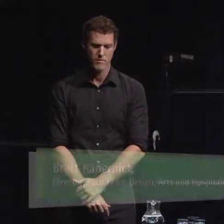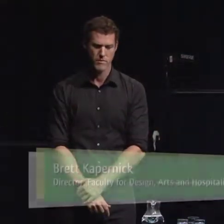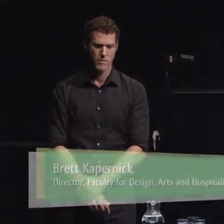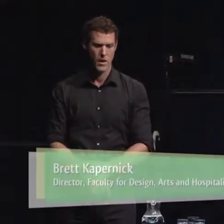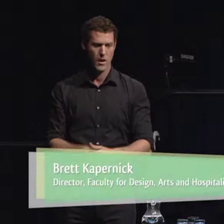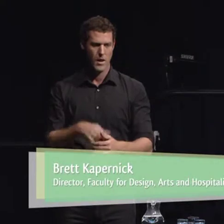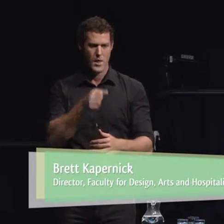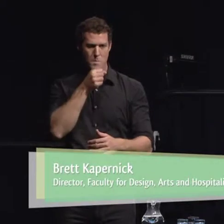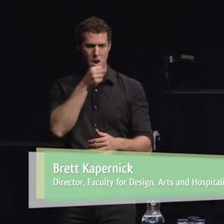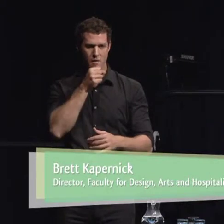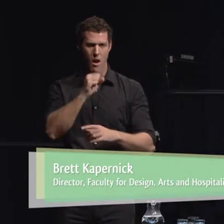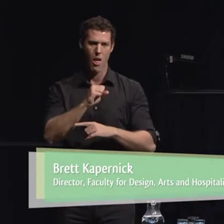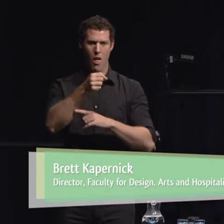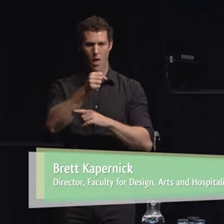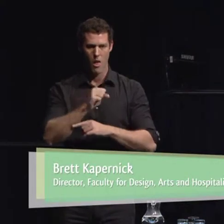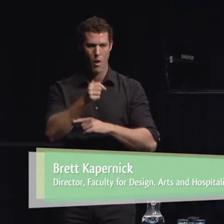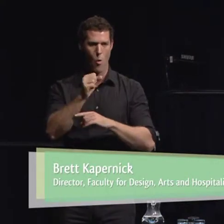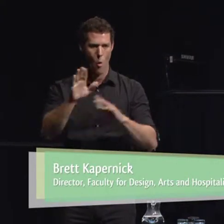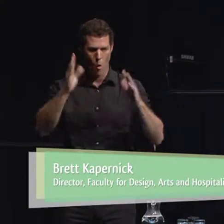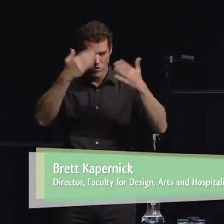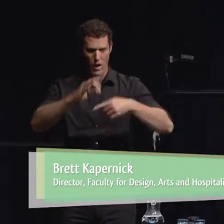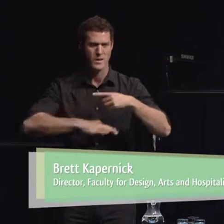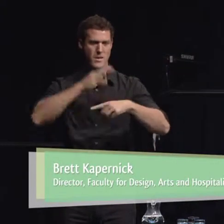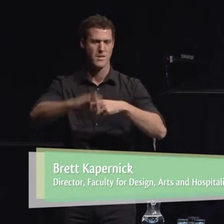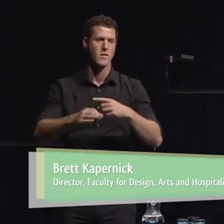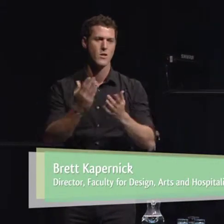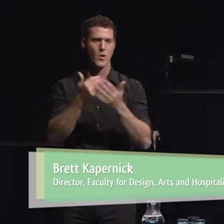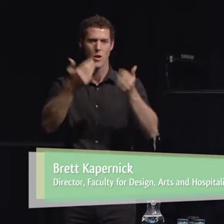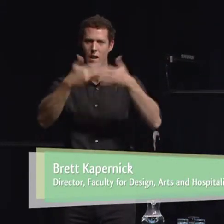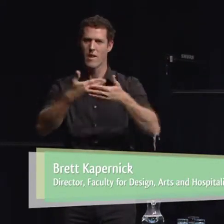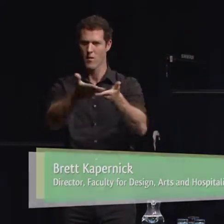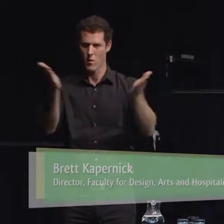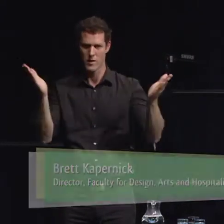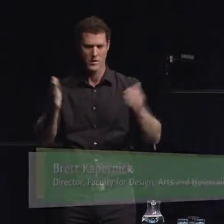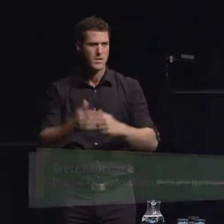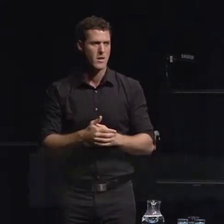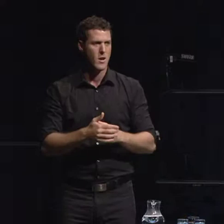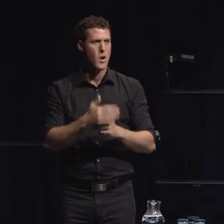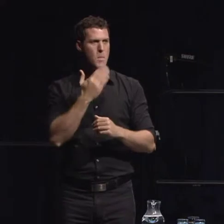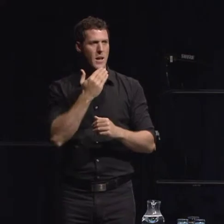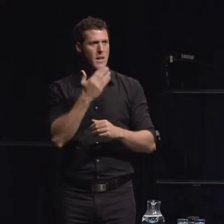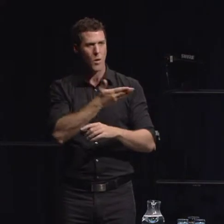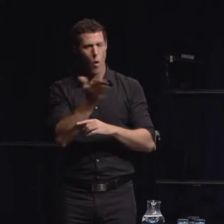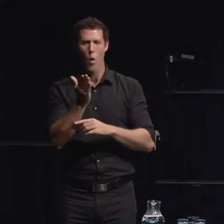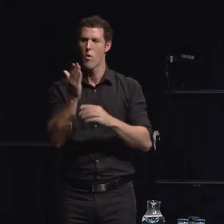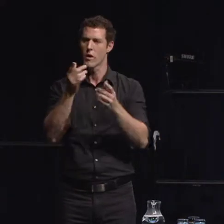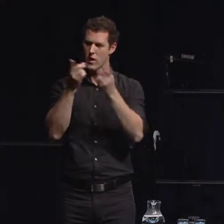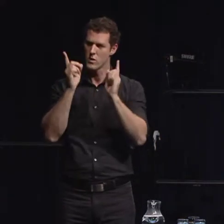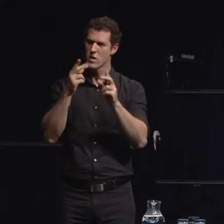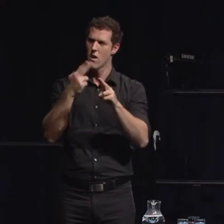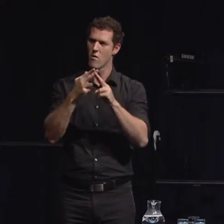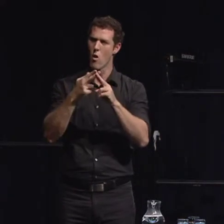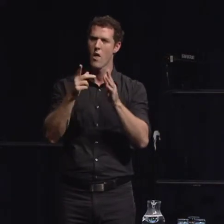This microphone will go up and down all night. Good evening, everyone. Would all the graduates for the awards